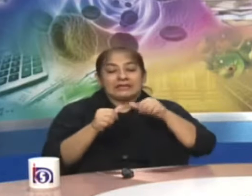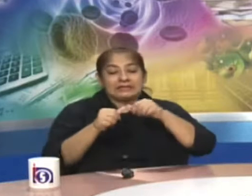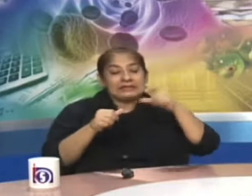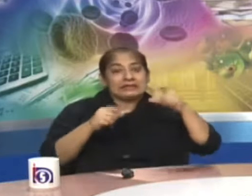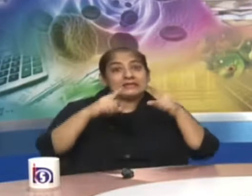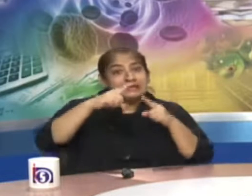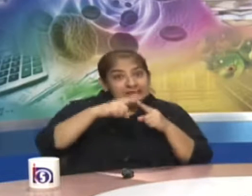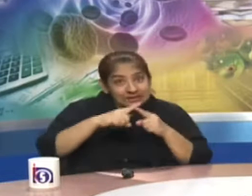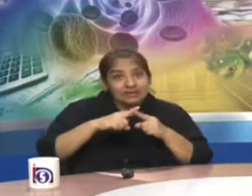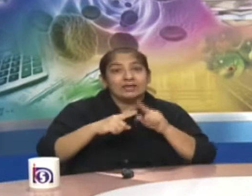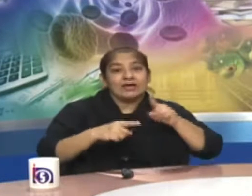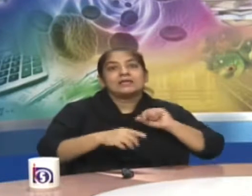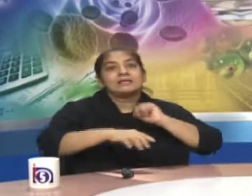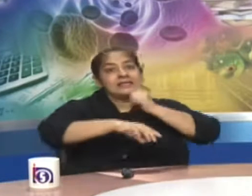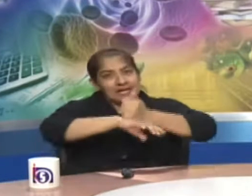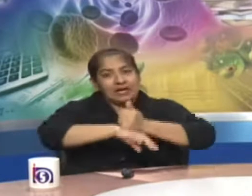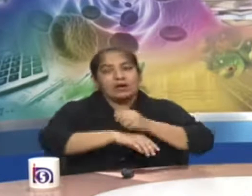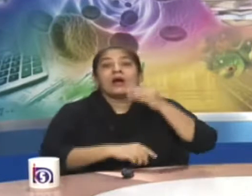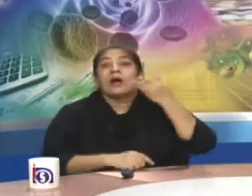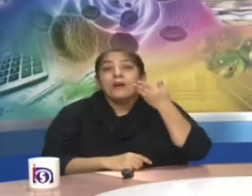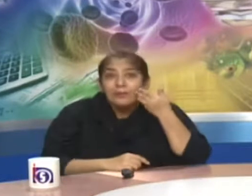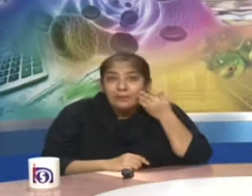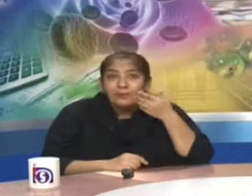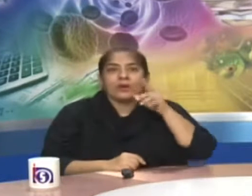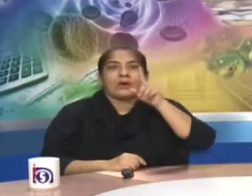It was started in the year